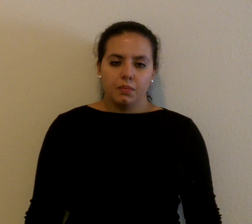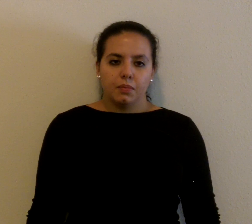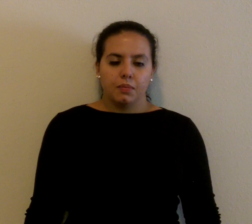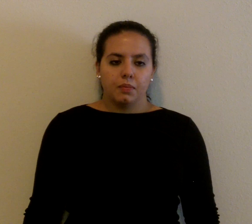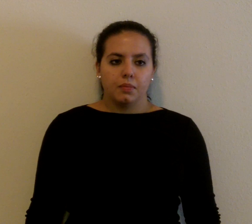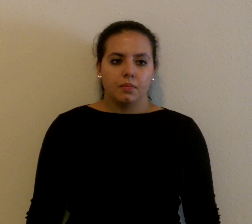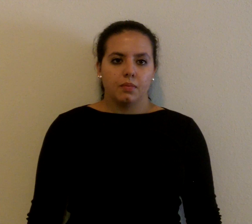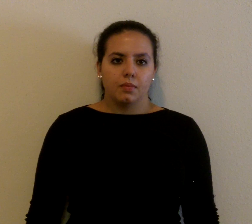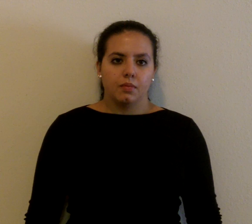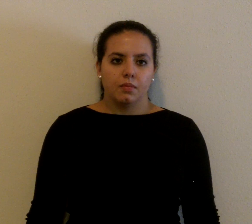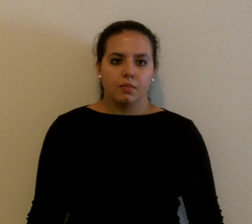action.